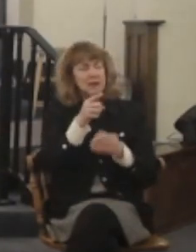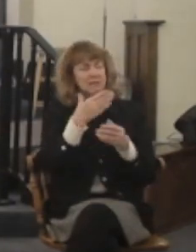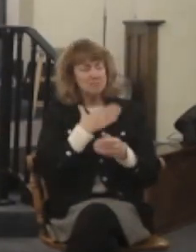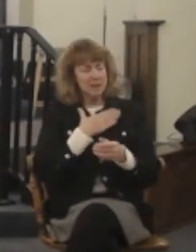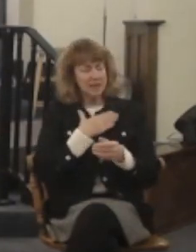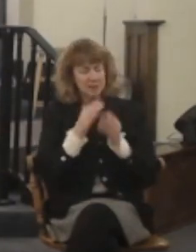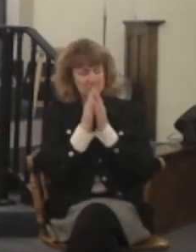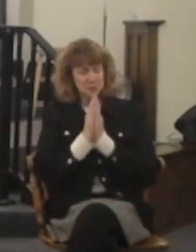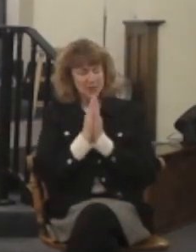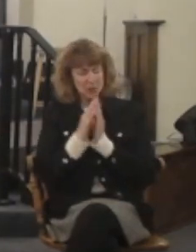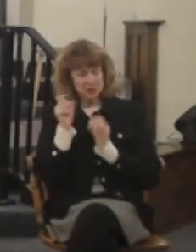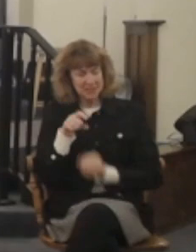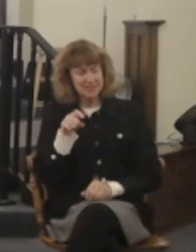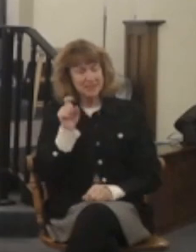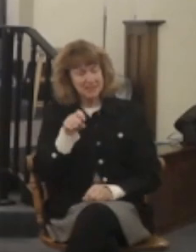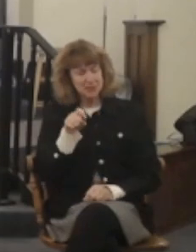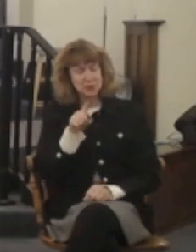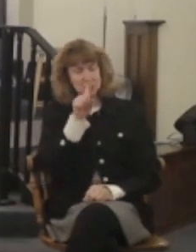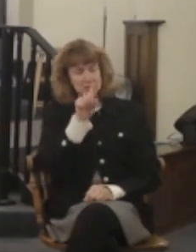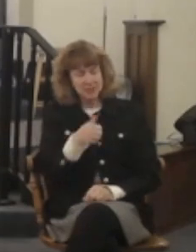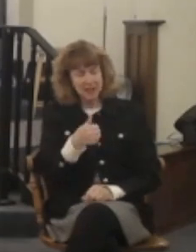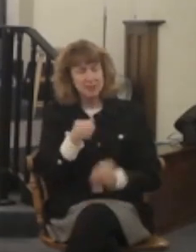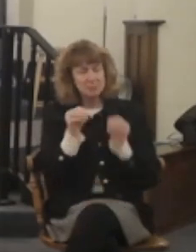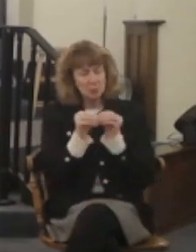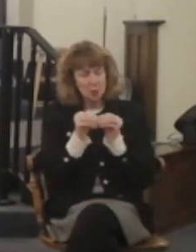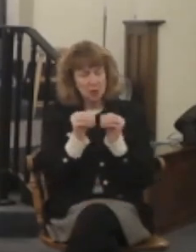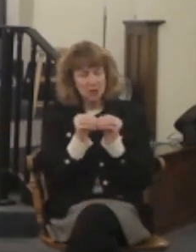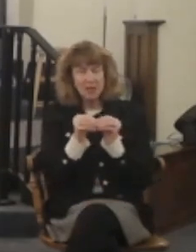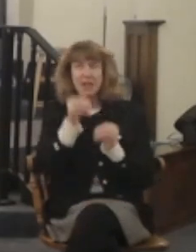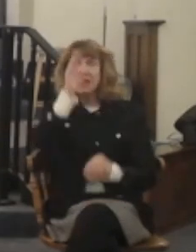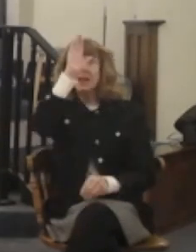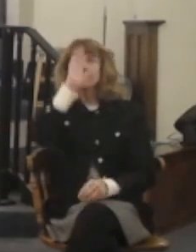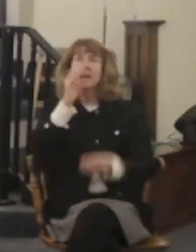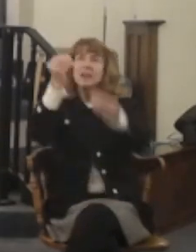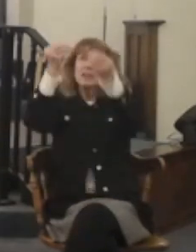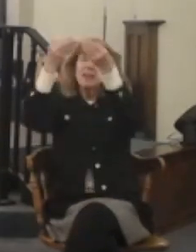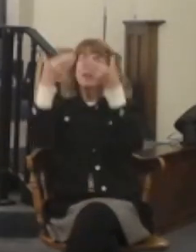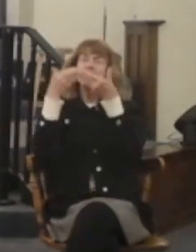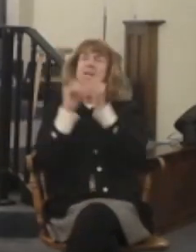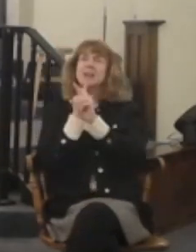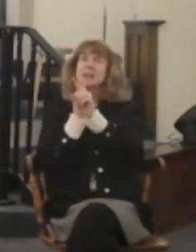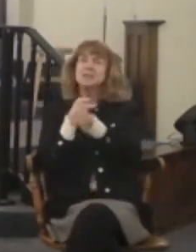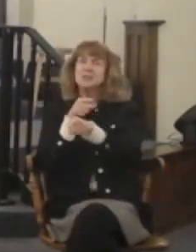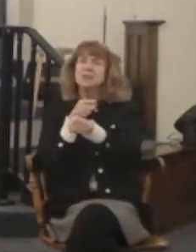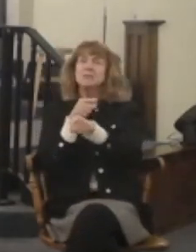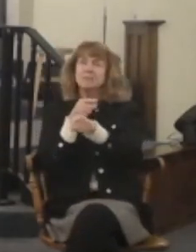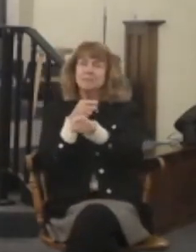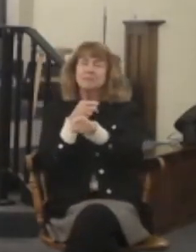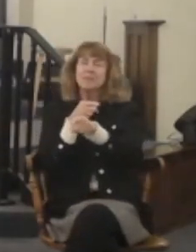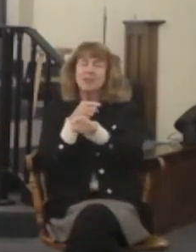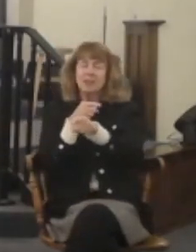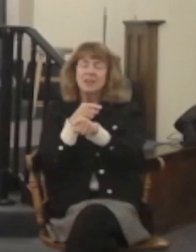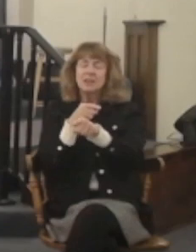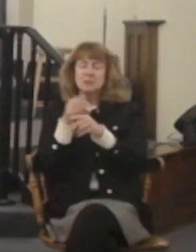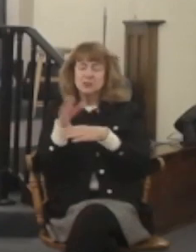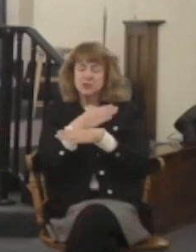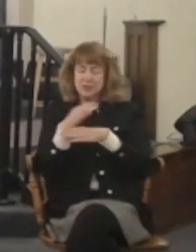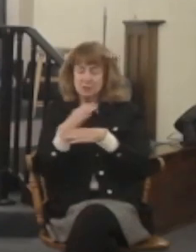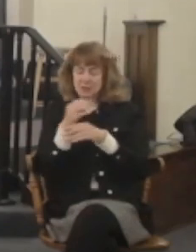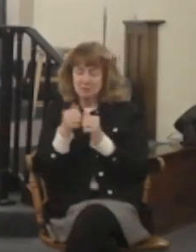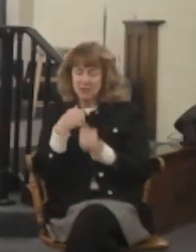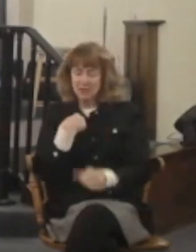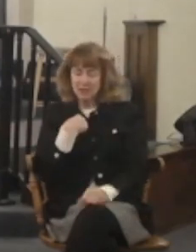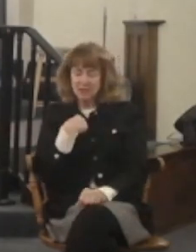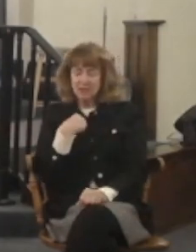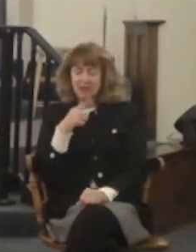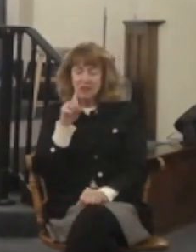business. And then I heard the answer that was shared with me about 30 years earlier: tithe